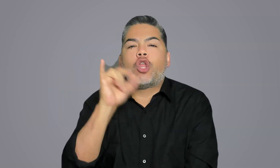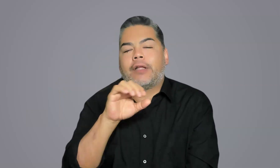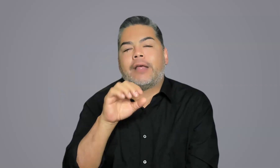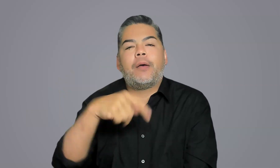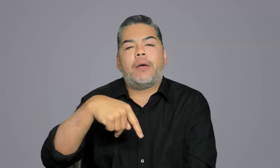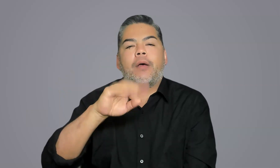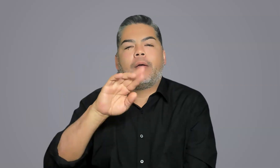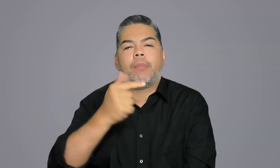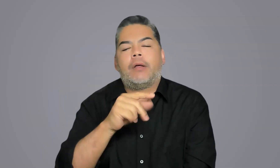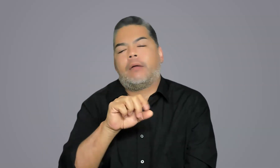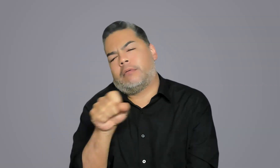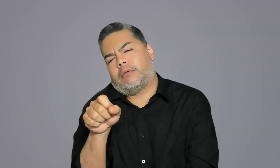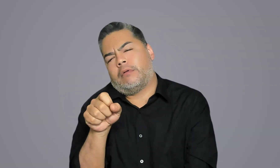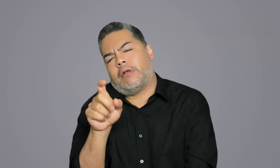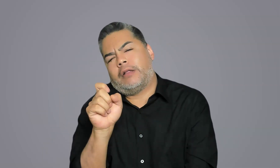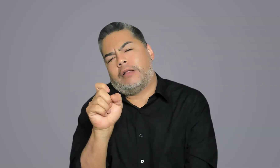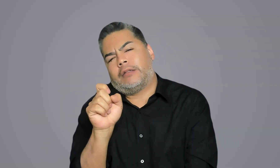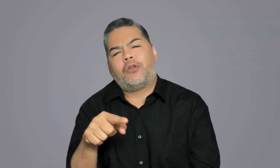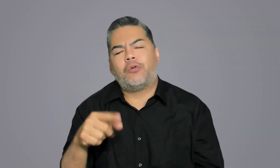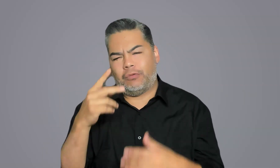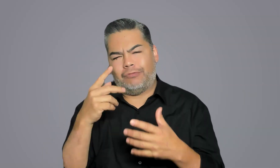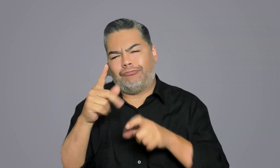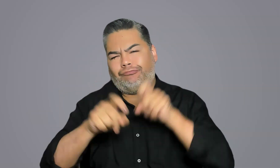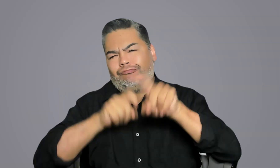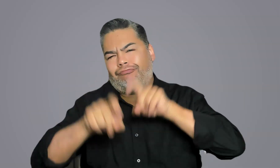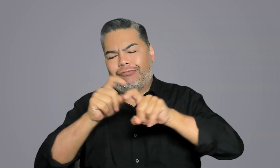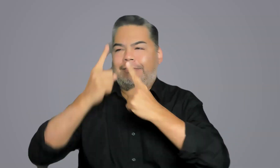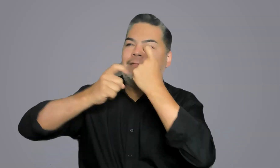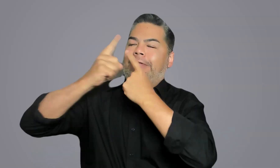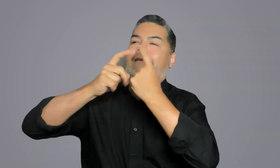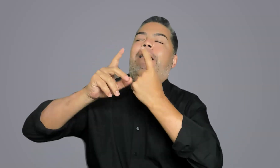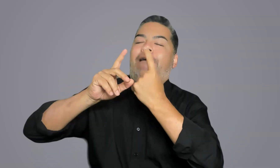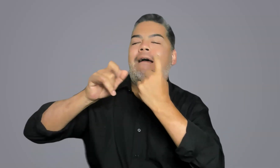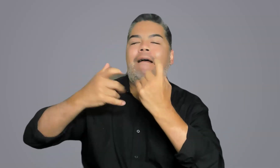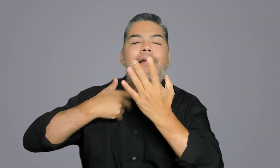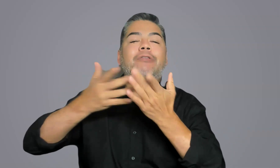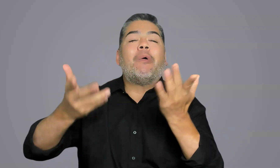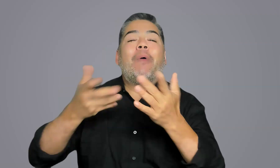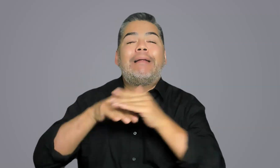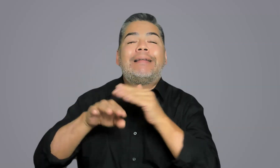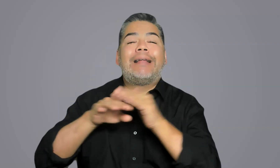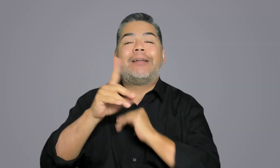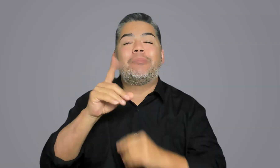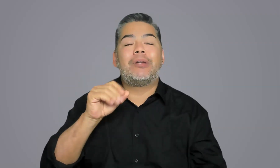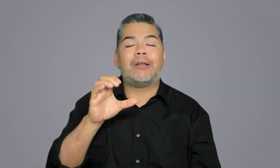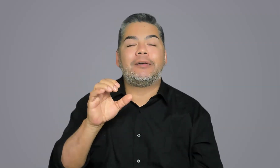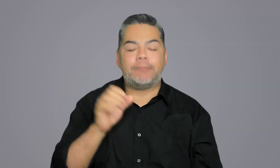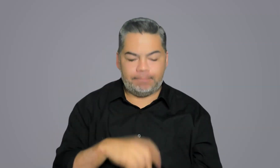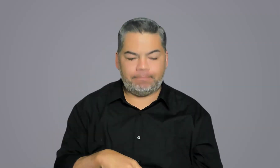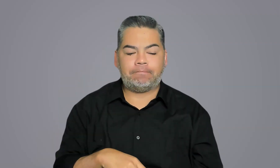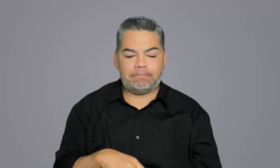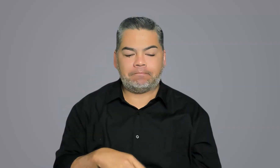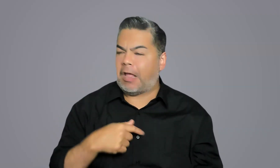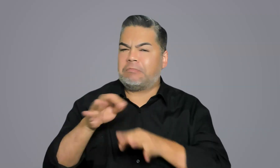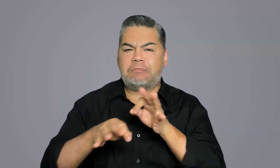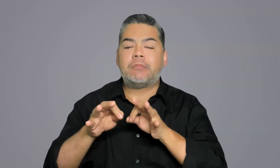question. If I was asked to define what is an accessible document, I would say an accessible document allows as many